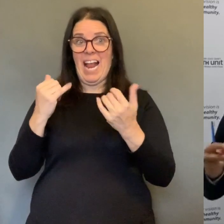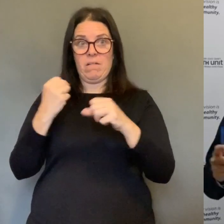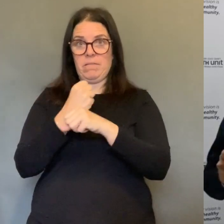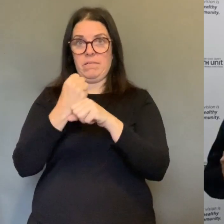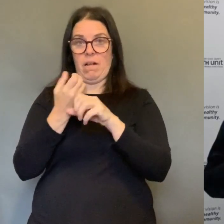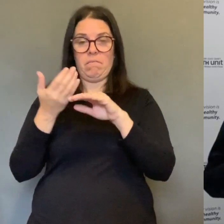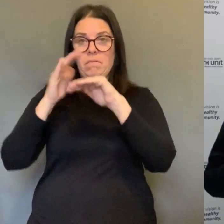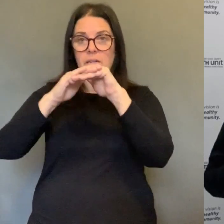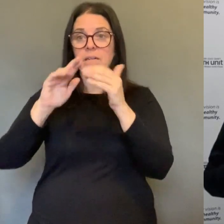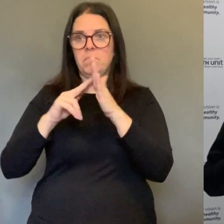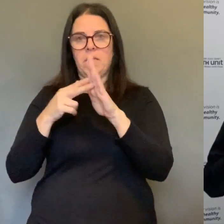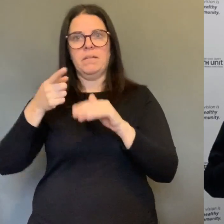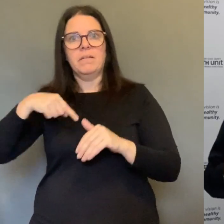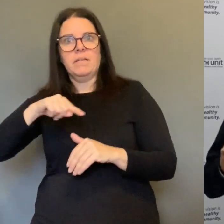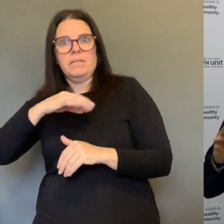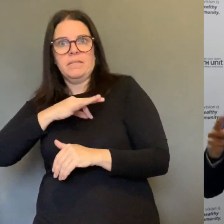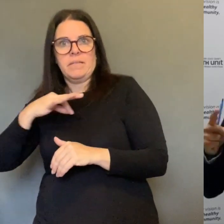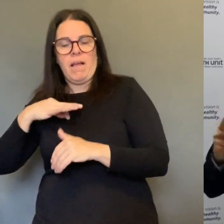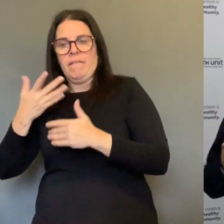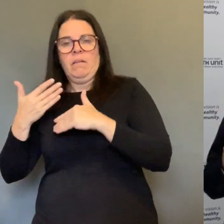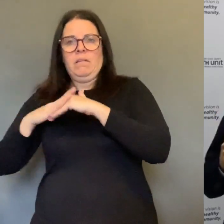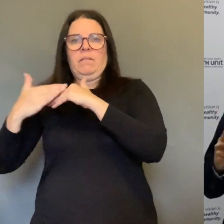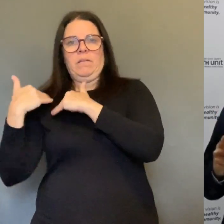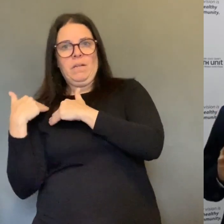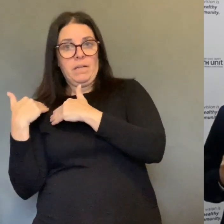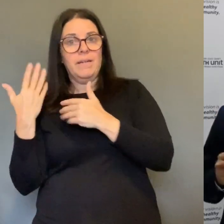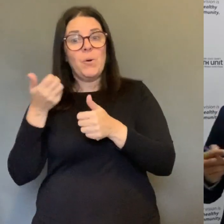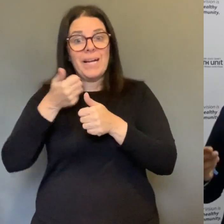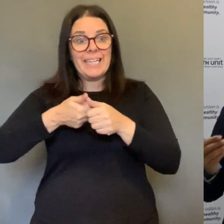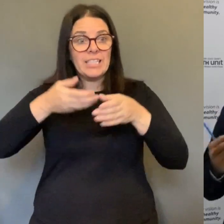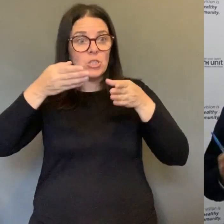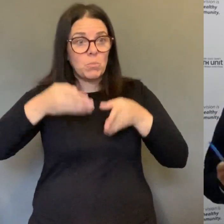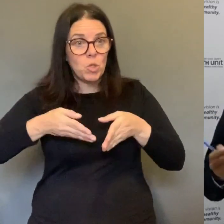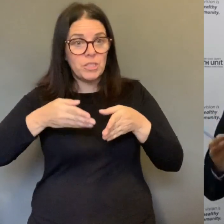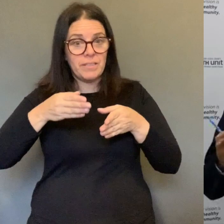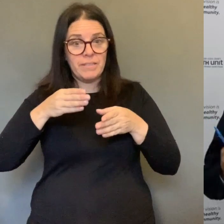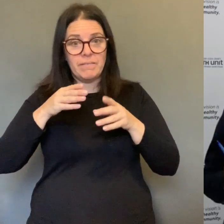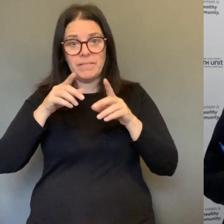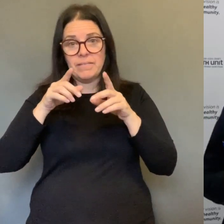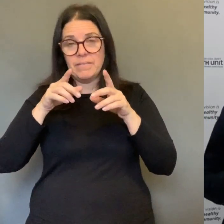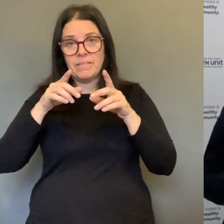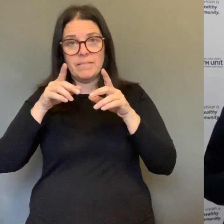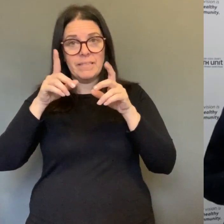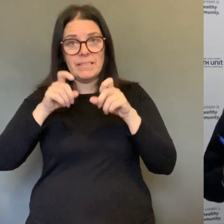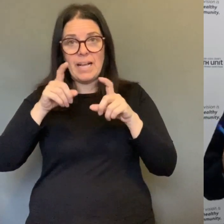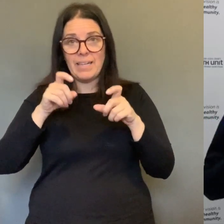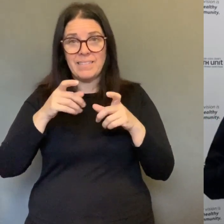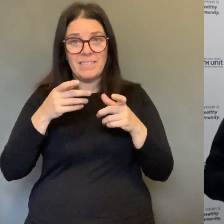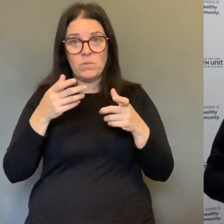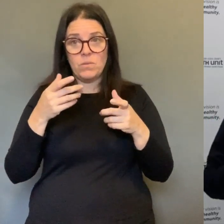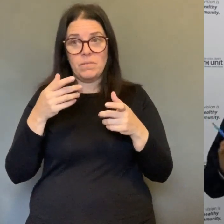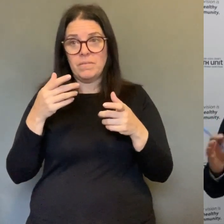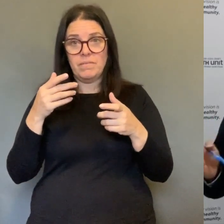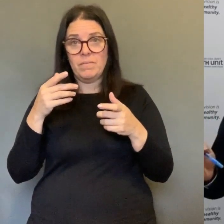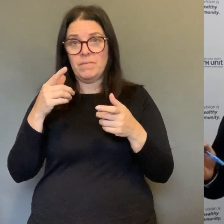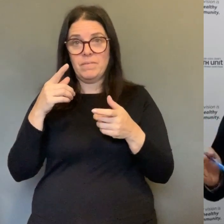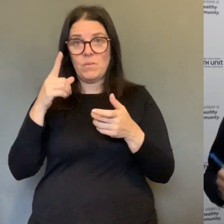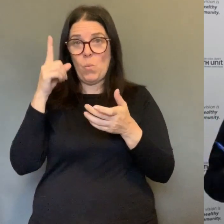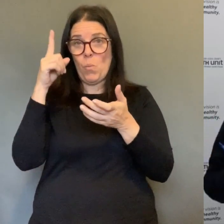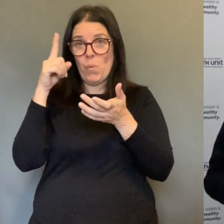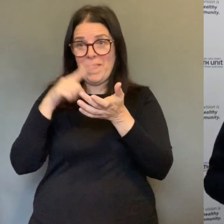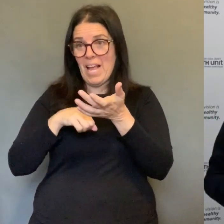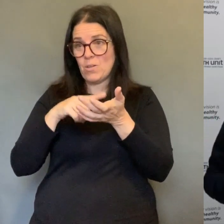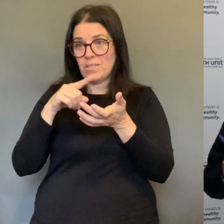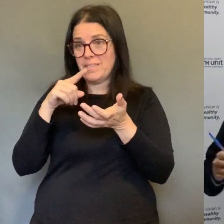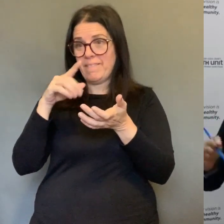time to make sure that we are following up with almost all of them to get some basic data on them. And when you have cases, you